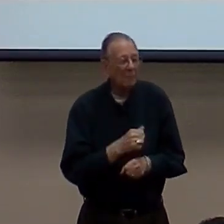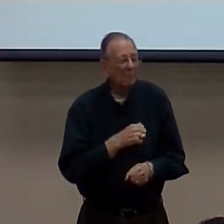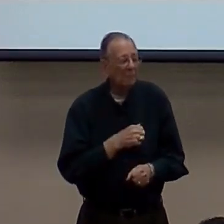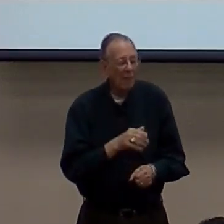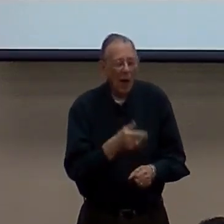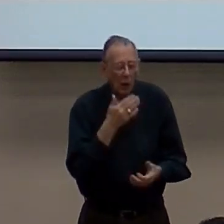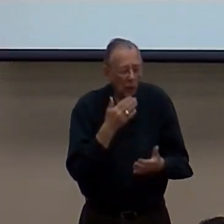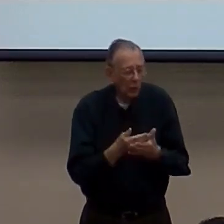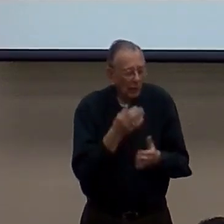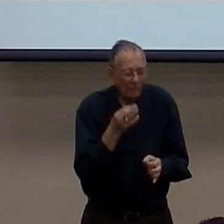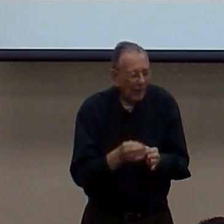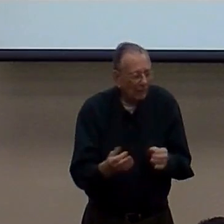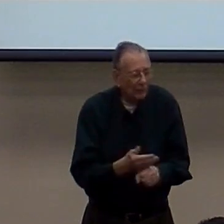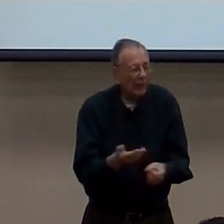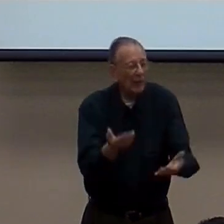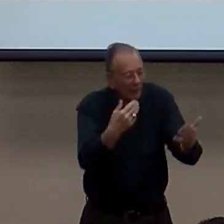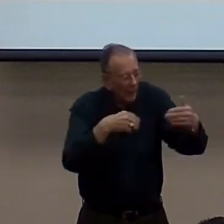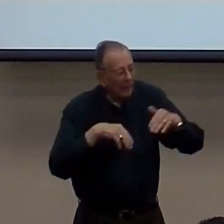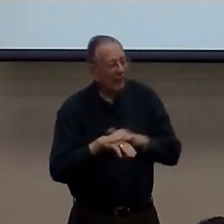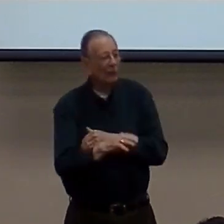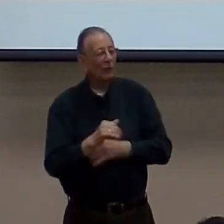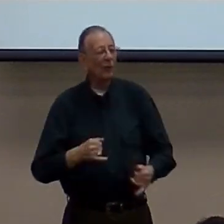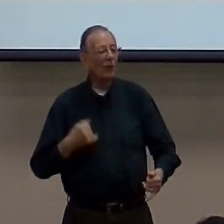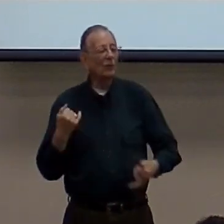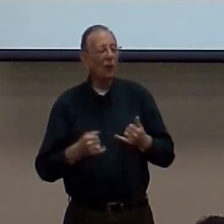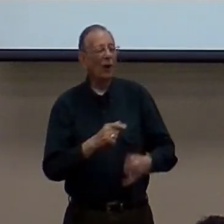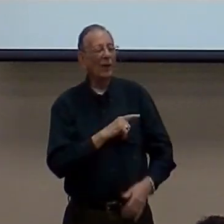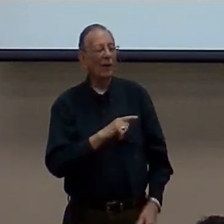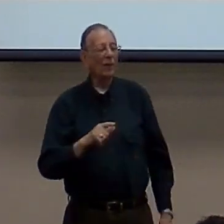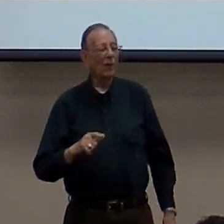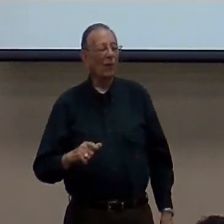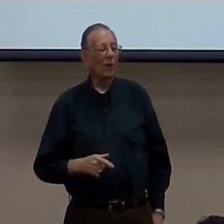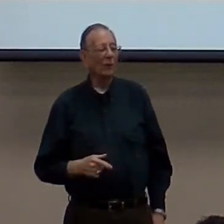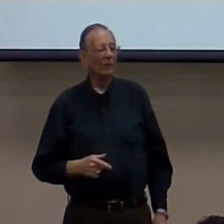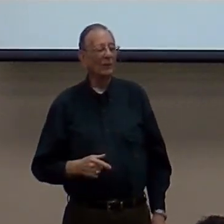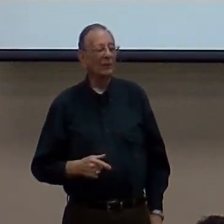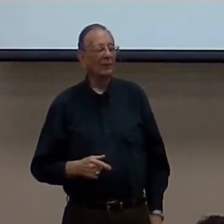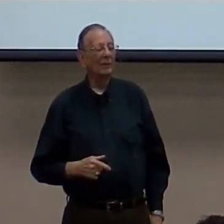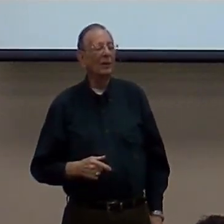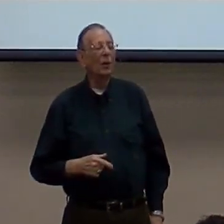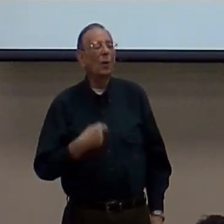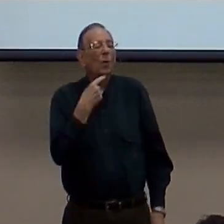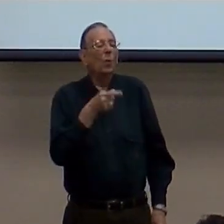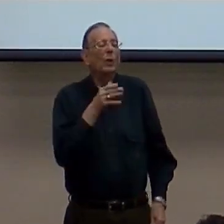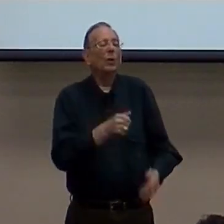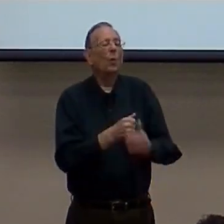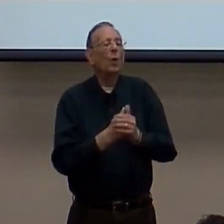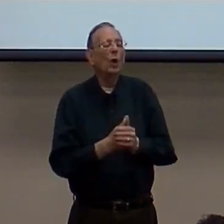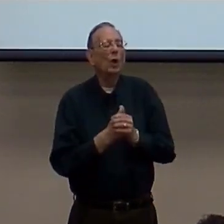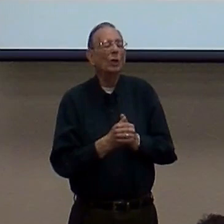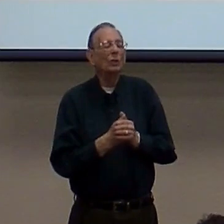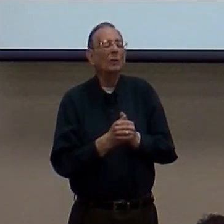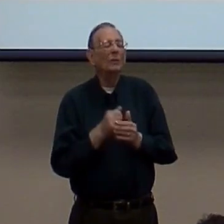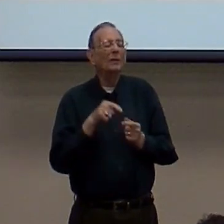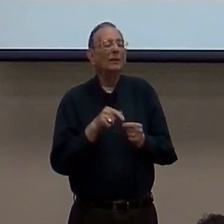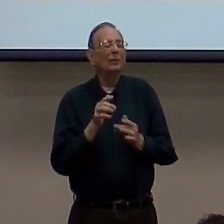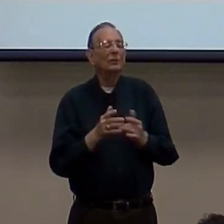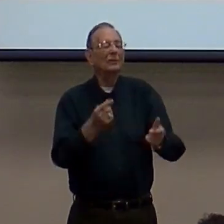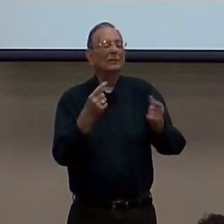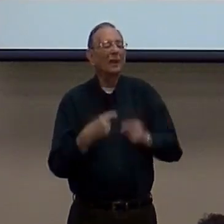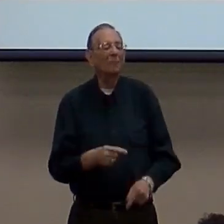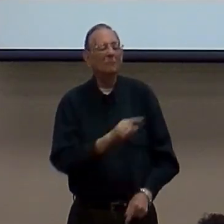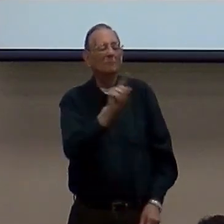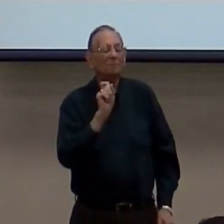faithful servant. Enter into the joy of the Lord. Whom will you worship till Jesus comes?